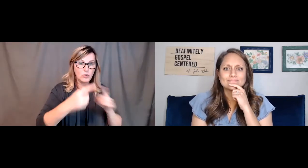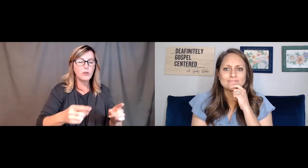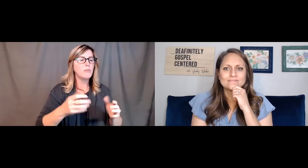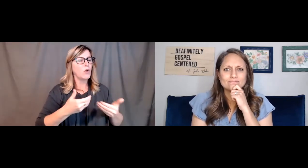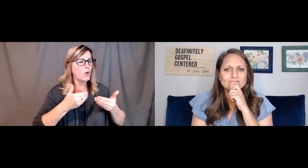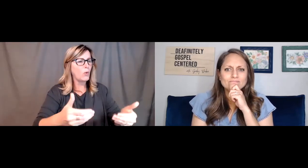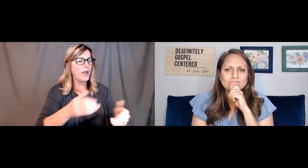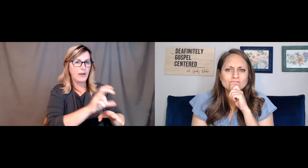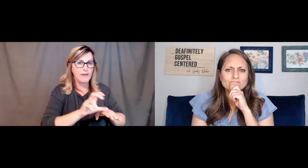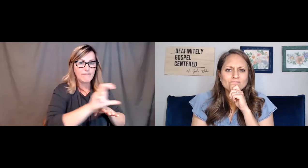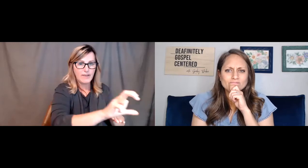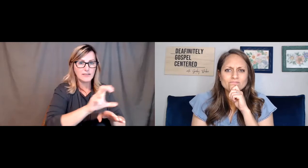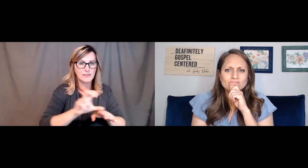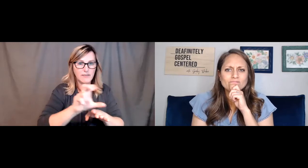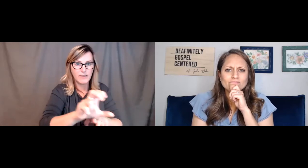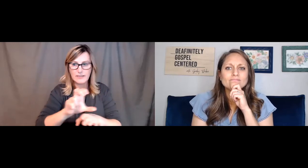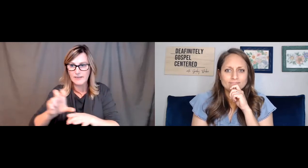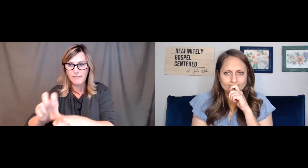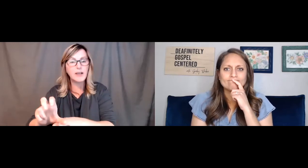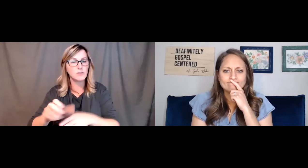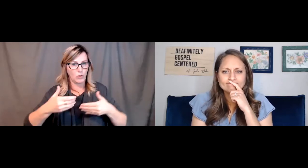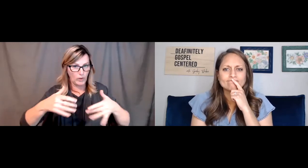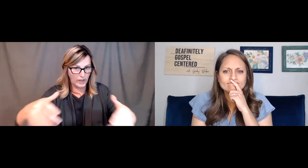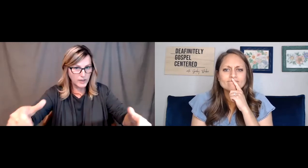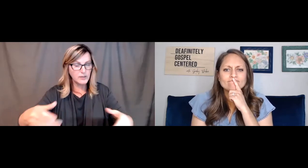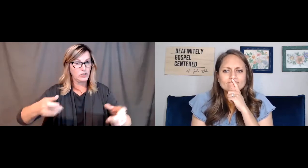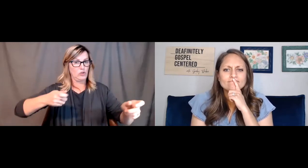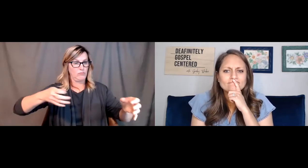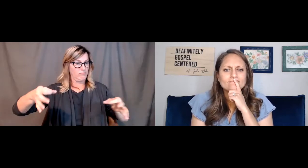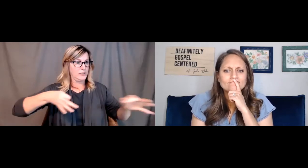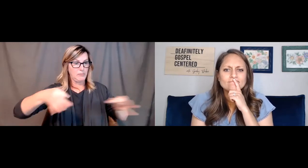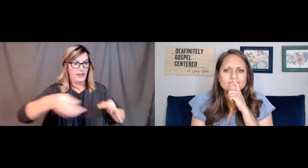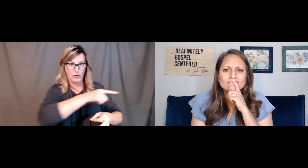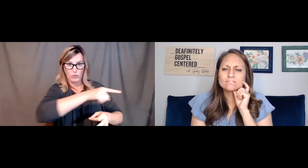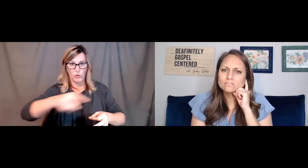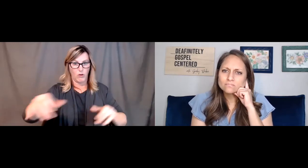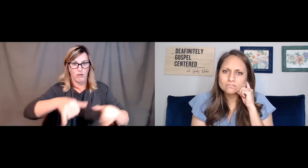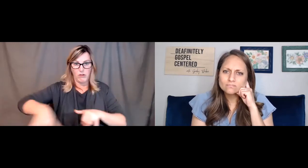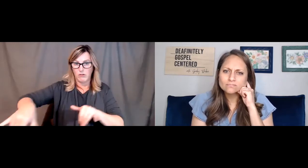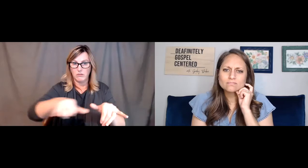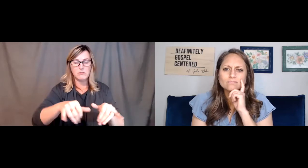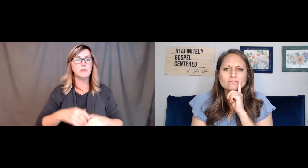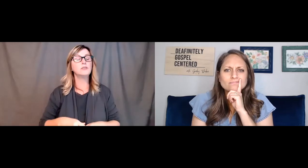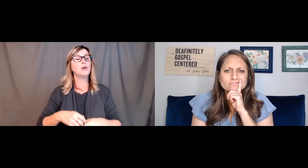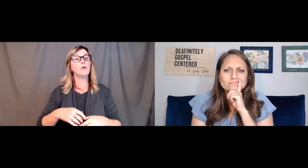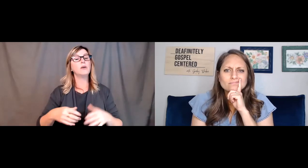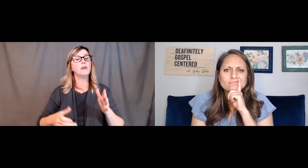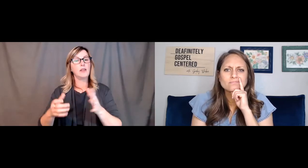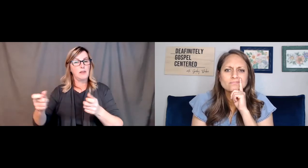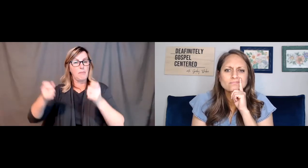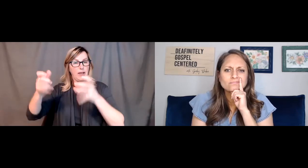coins. He told them to invest their coins, and he explained that to them.